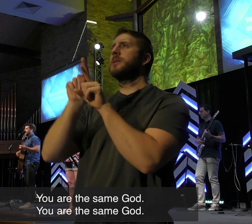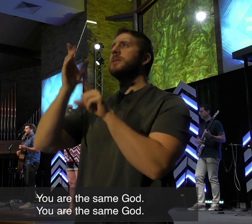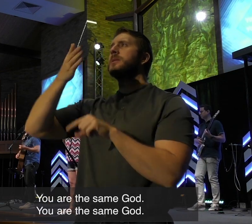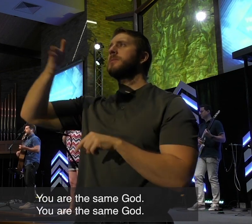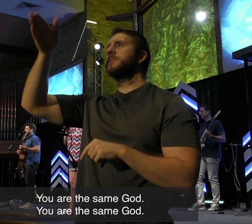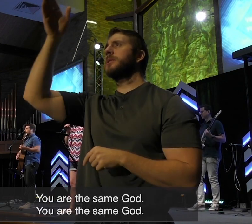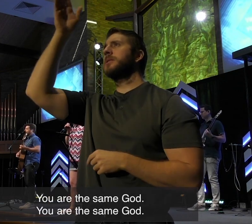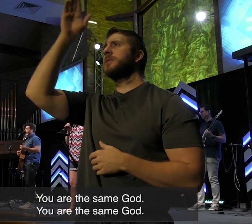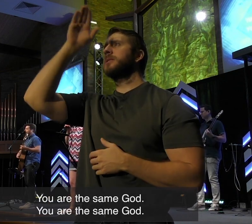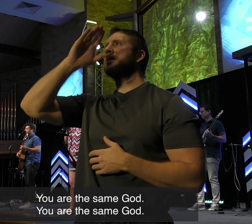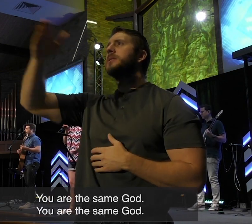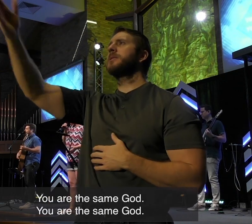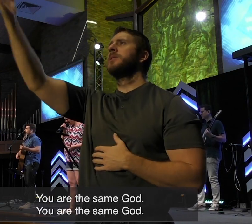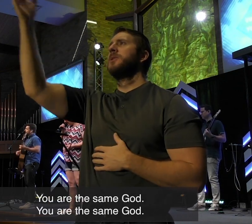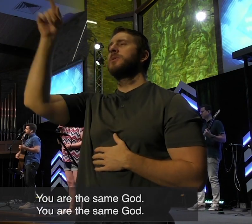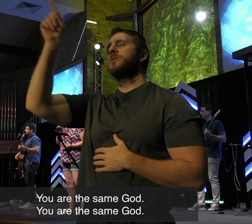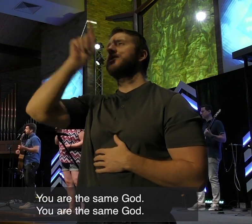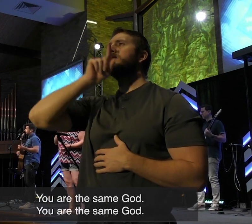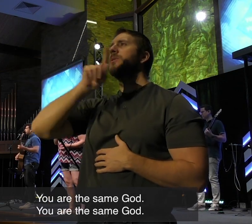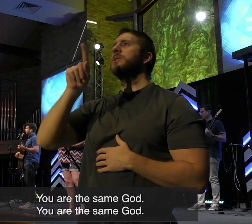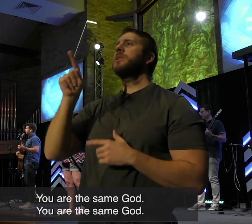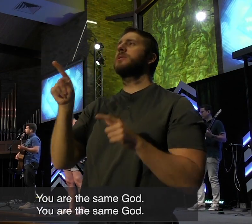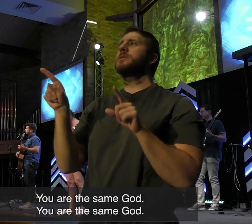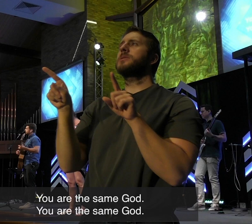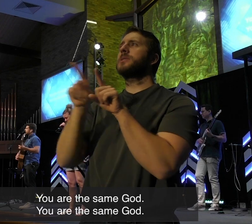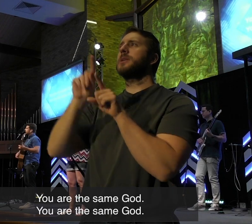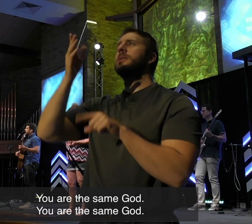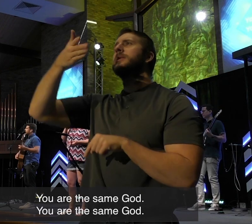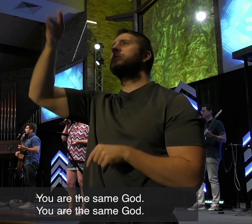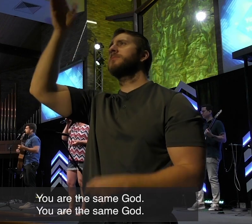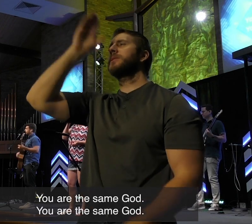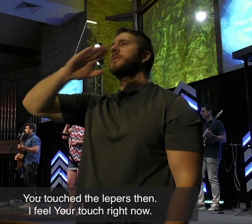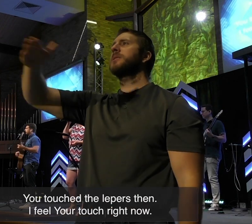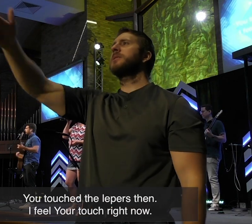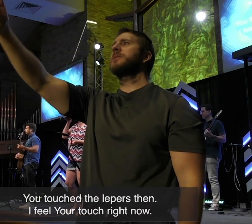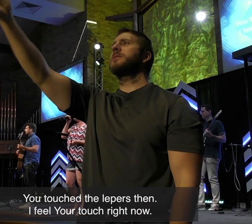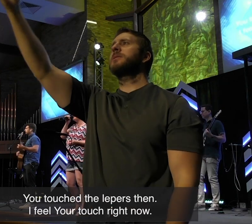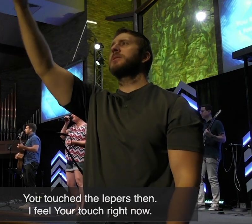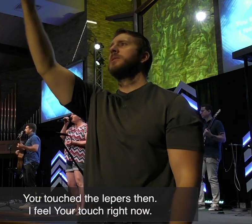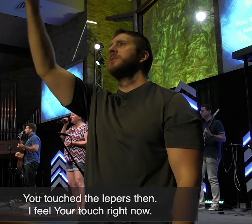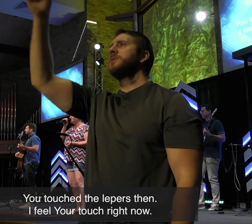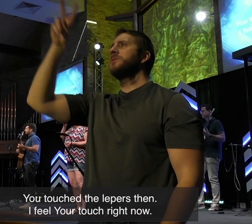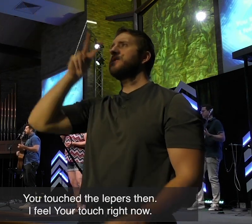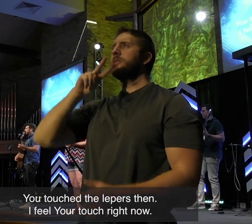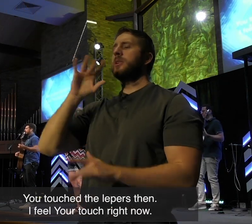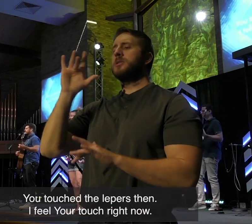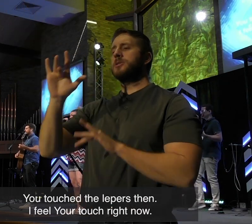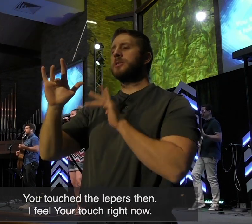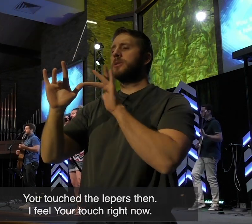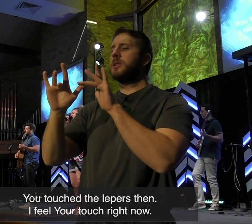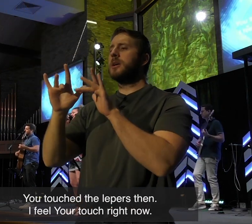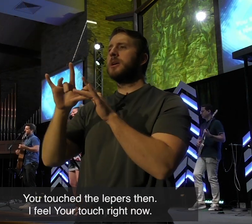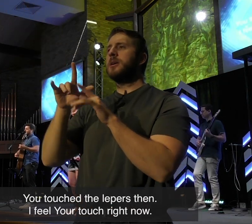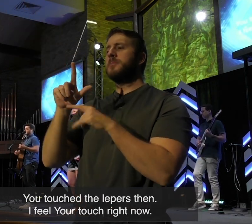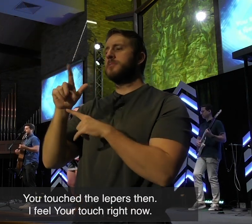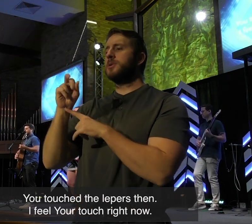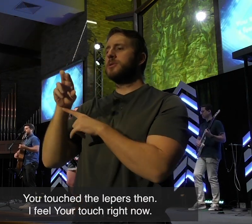the same God, you are the same God. You touched